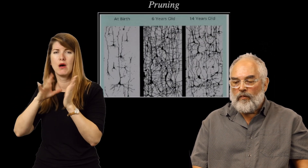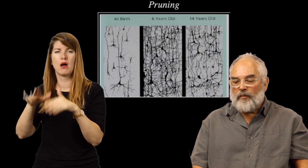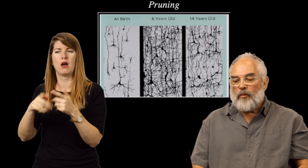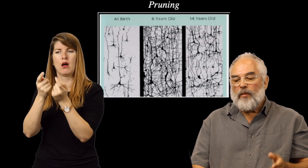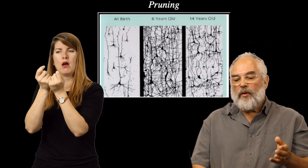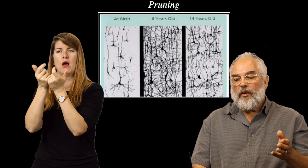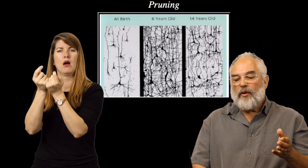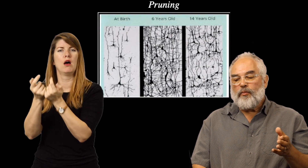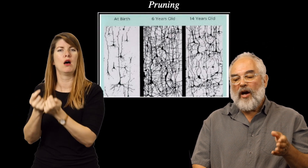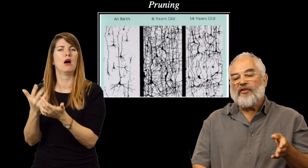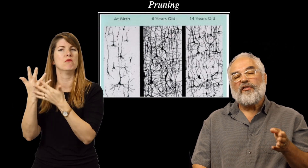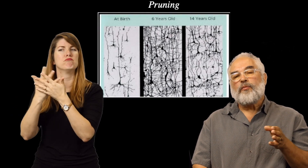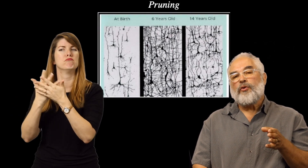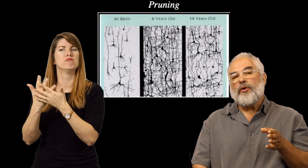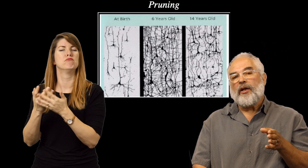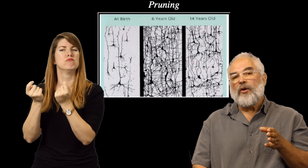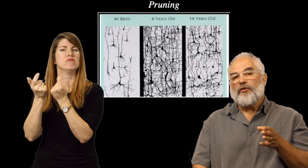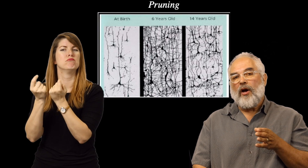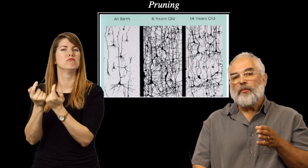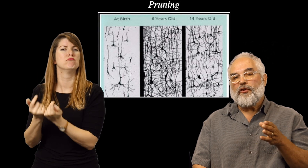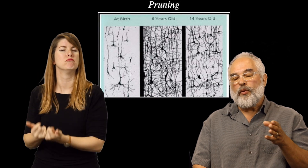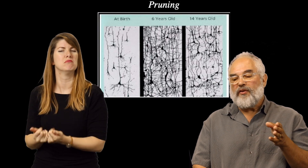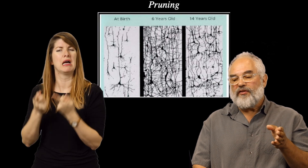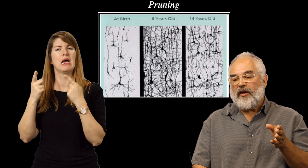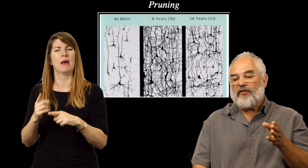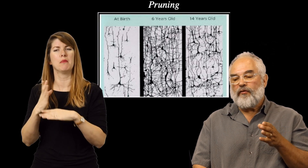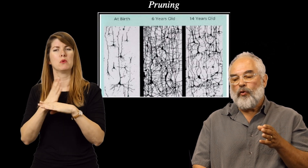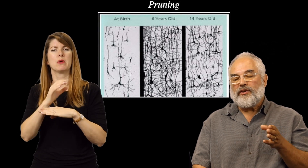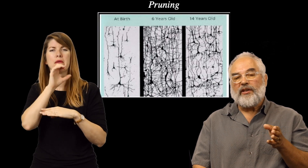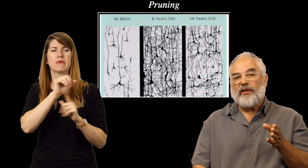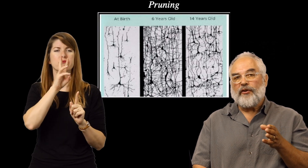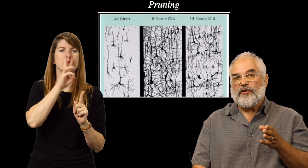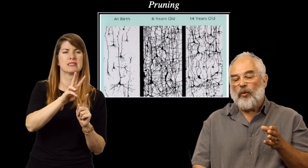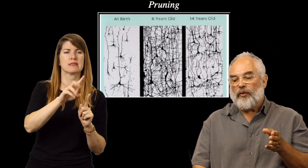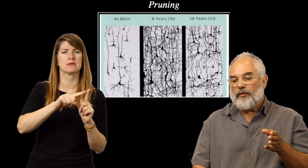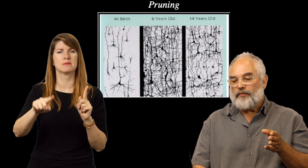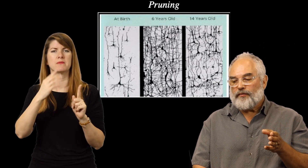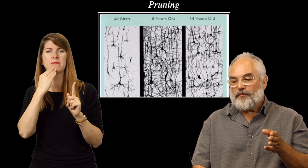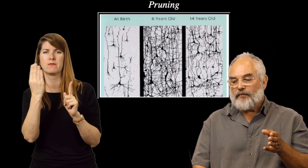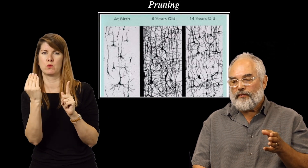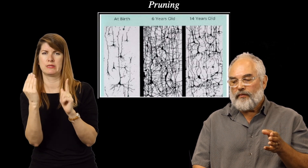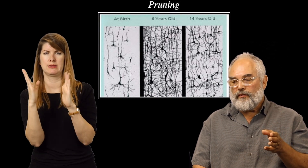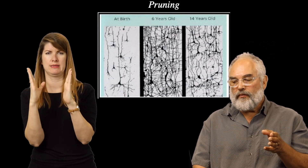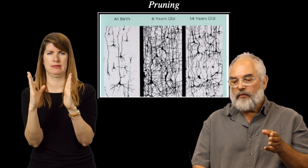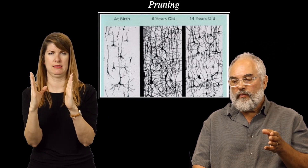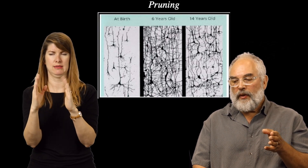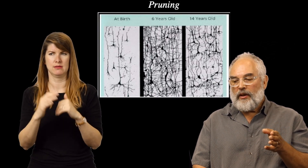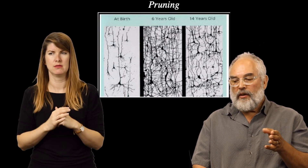The process of pruning goes on between 6 and 14 years old.